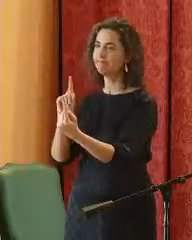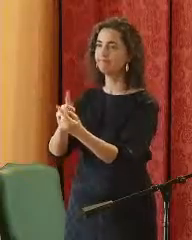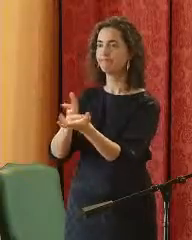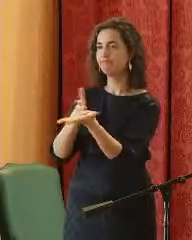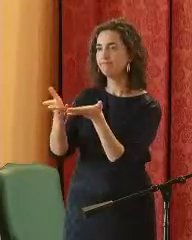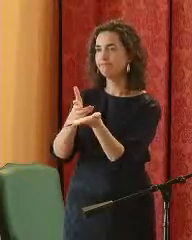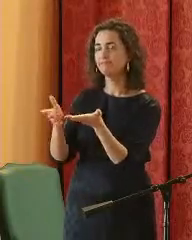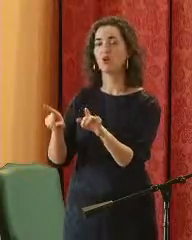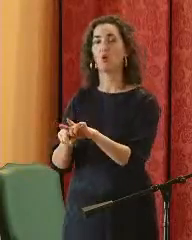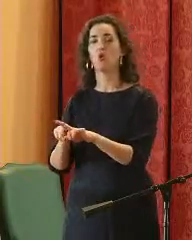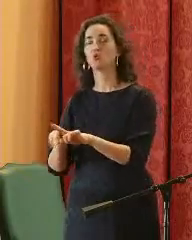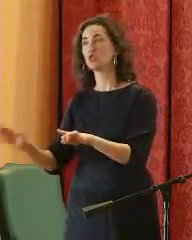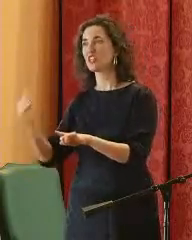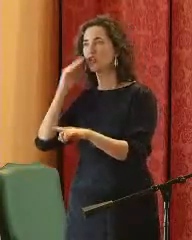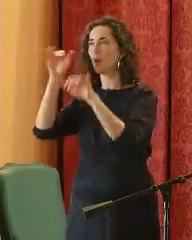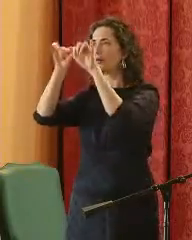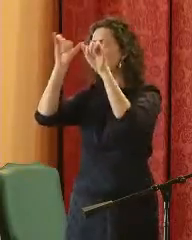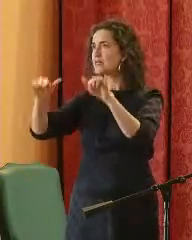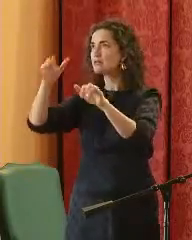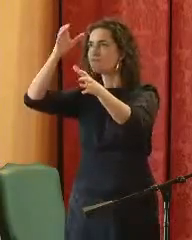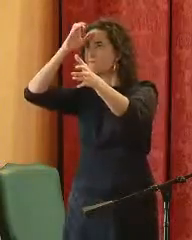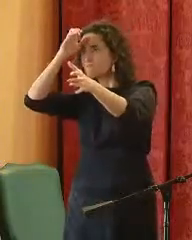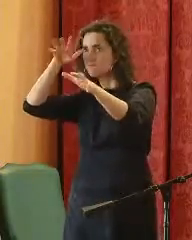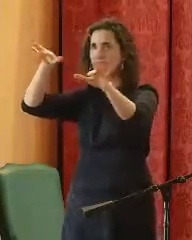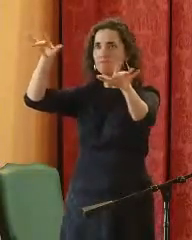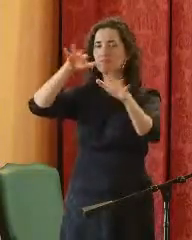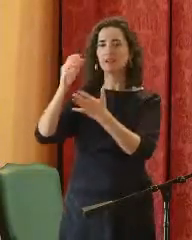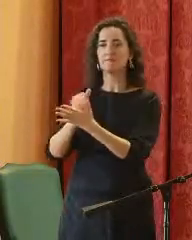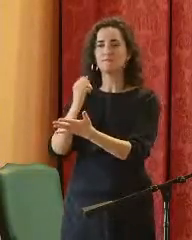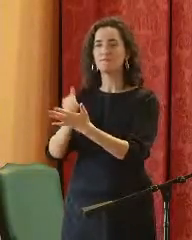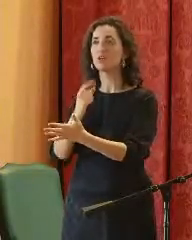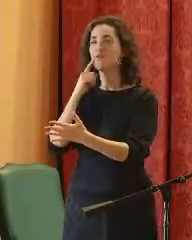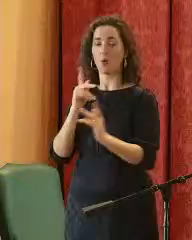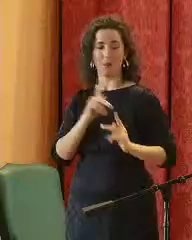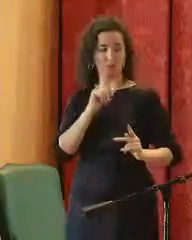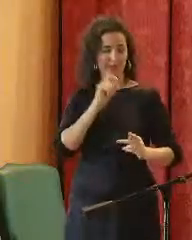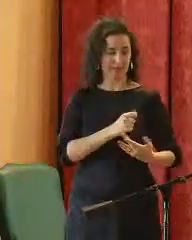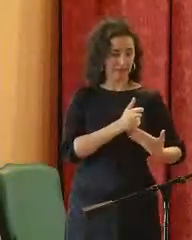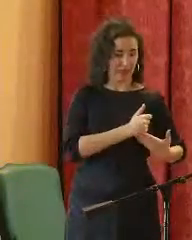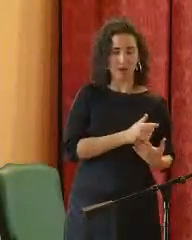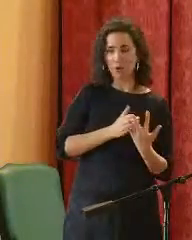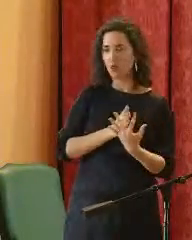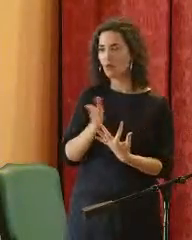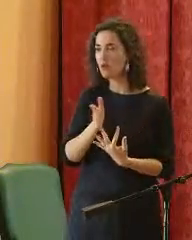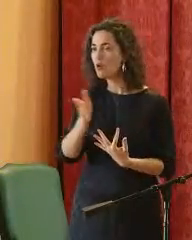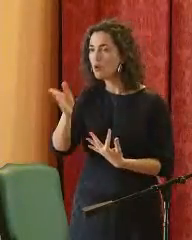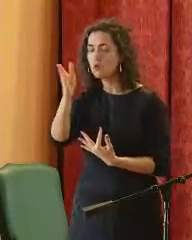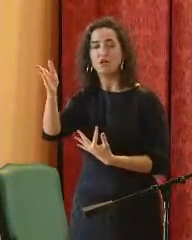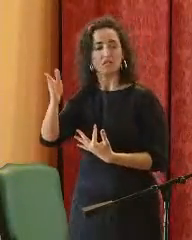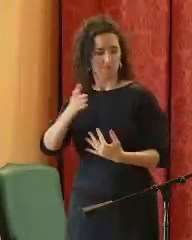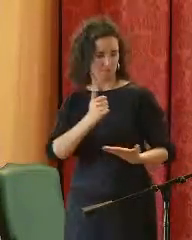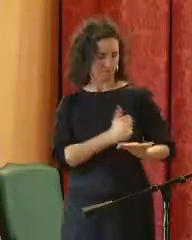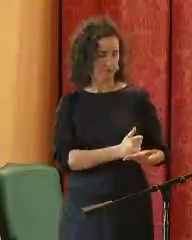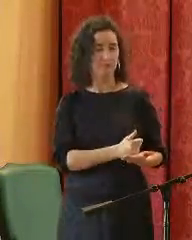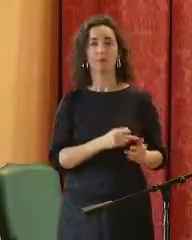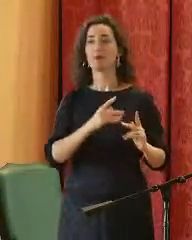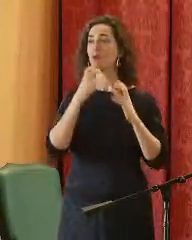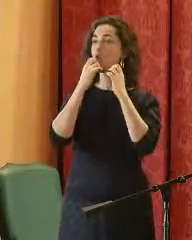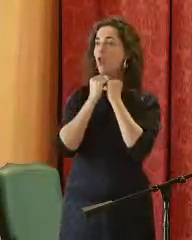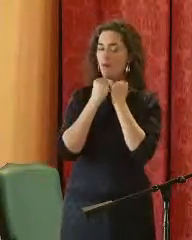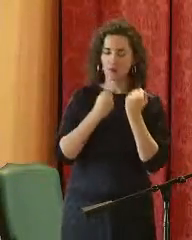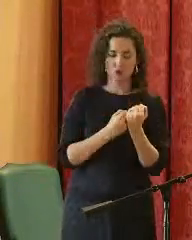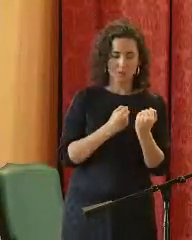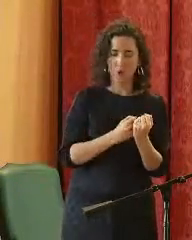knowledge of systems and resources to assist those needing to navigate and learn how to better support their loved ones